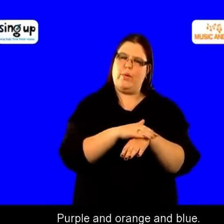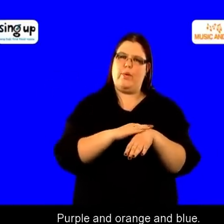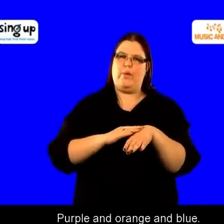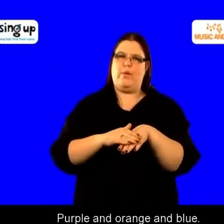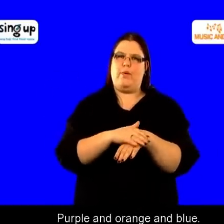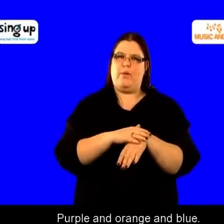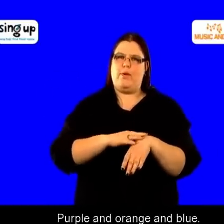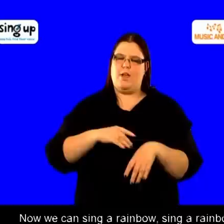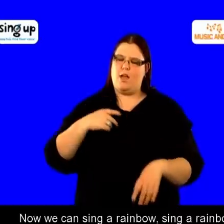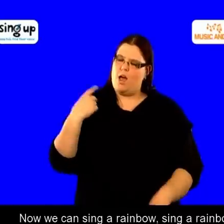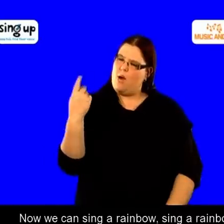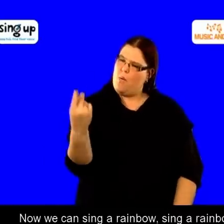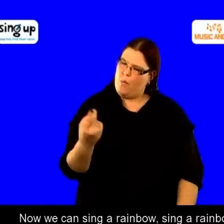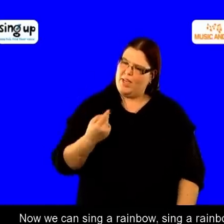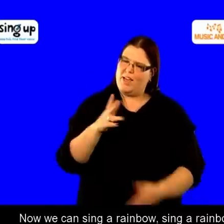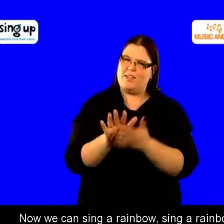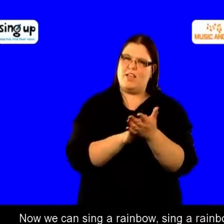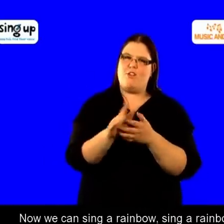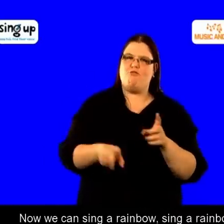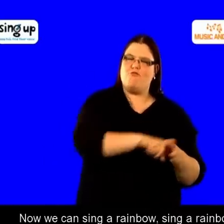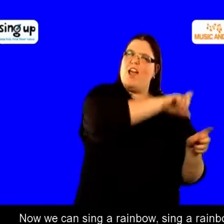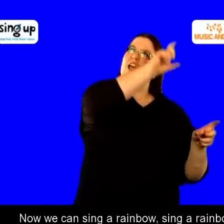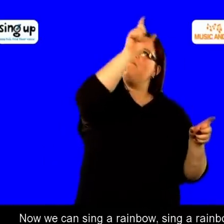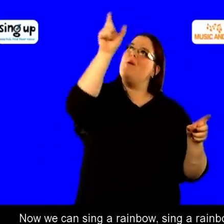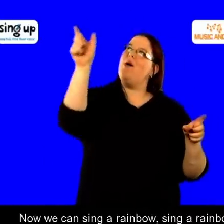Now we can sing a rainbow